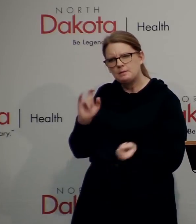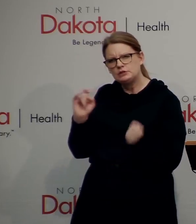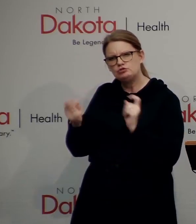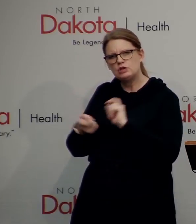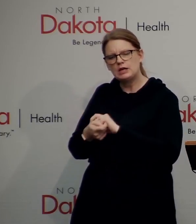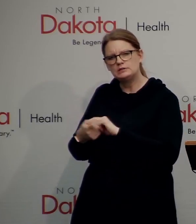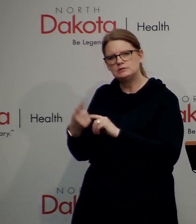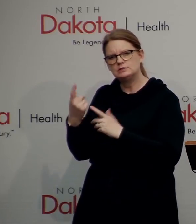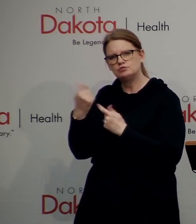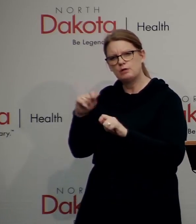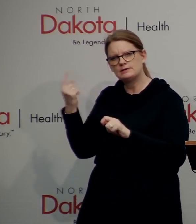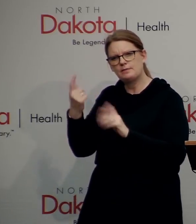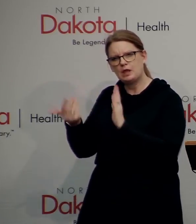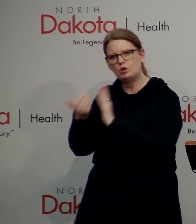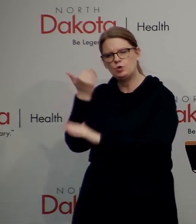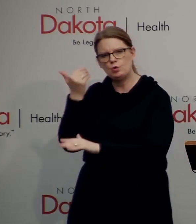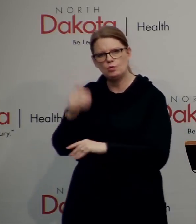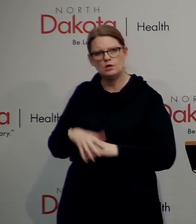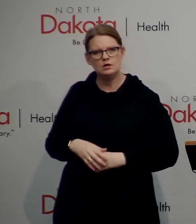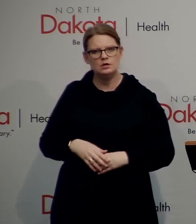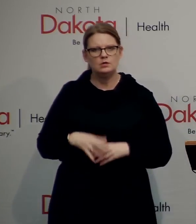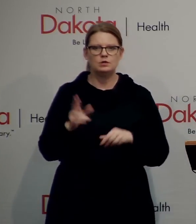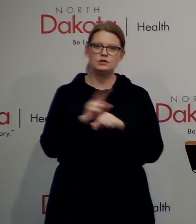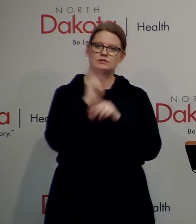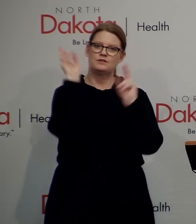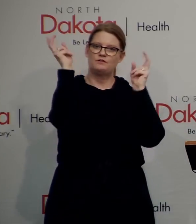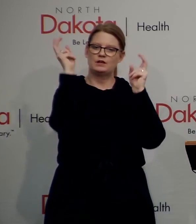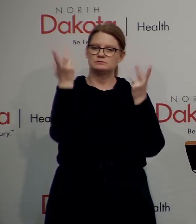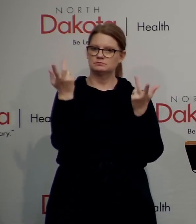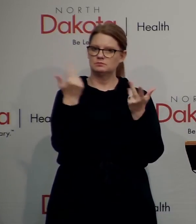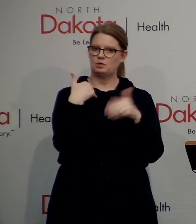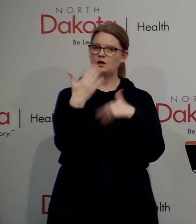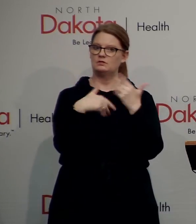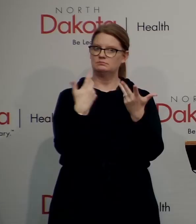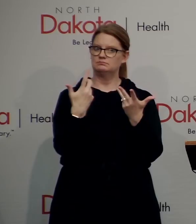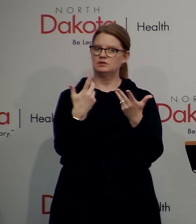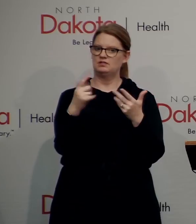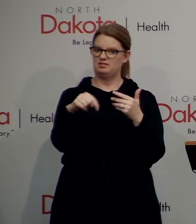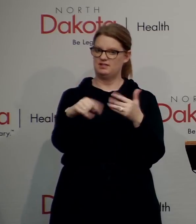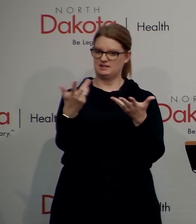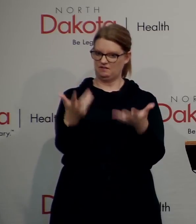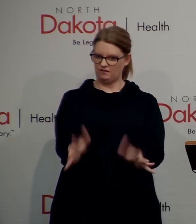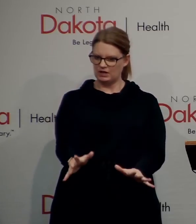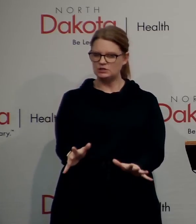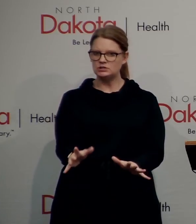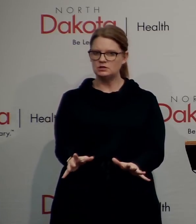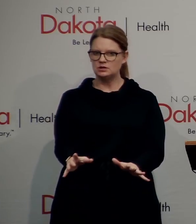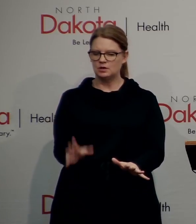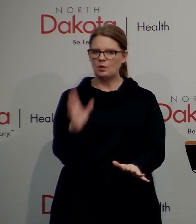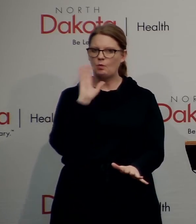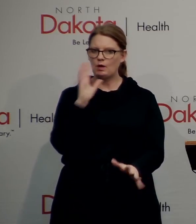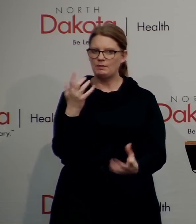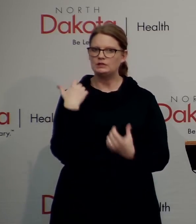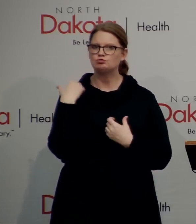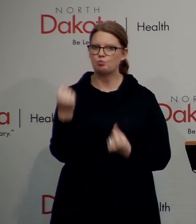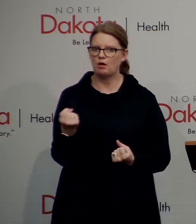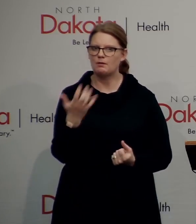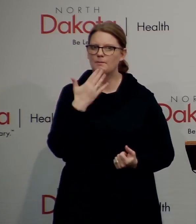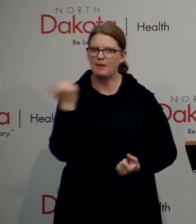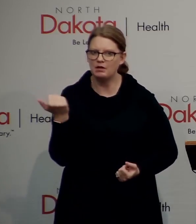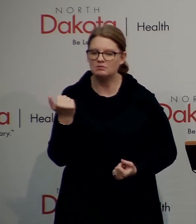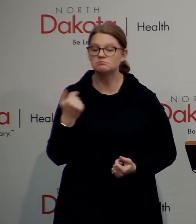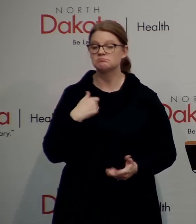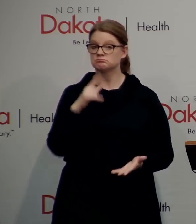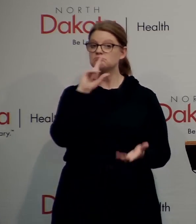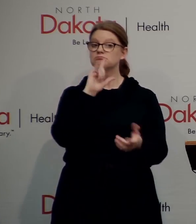been said by other speakers up here, we use the phrase, hey, we're going to come out of this thing stronger than than we went into it? I absolutely believe that, but we